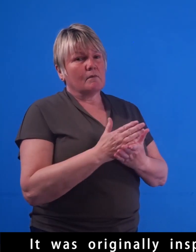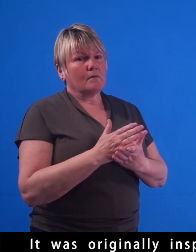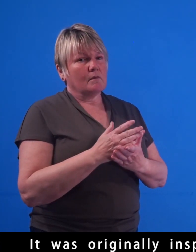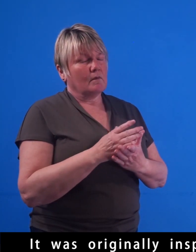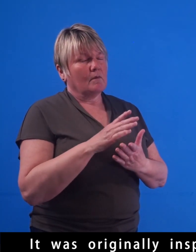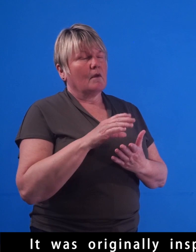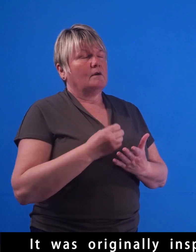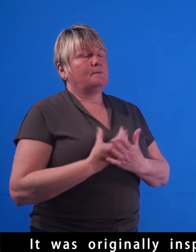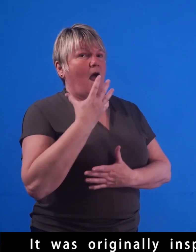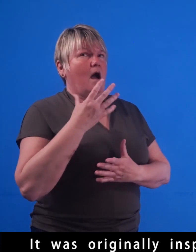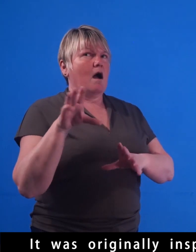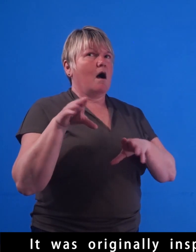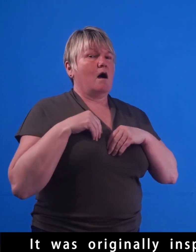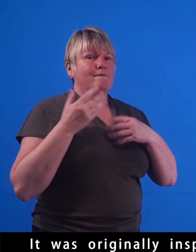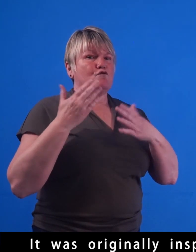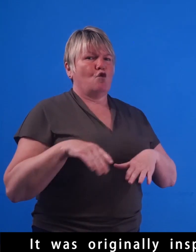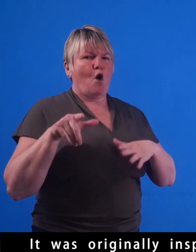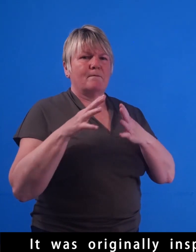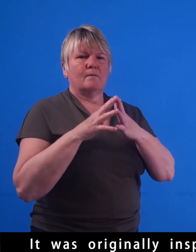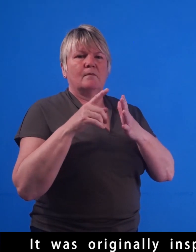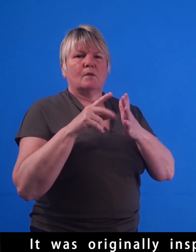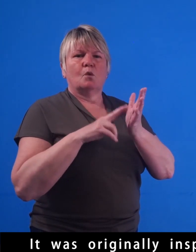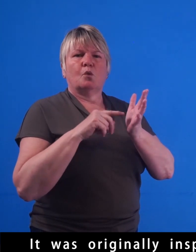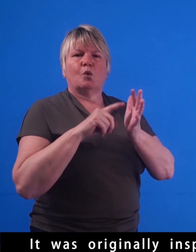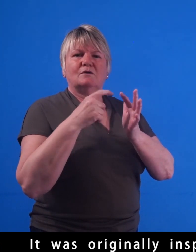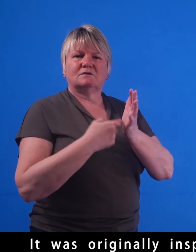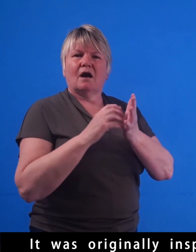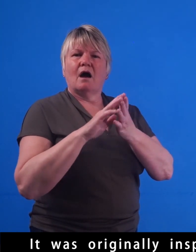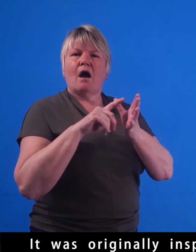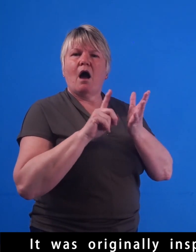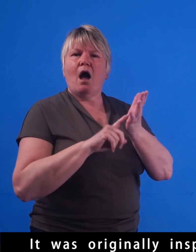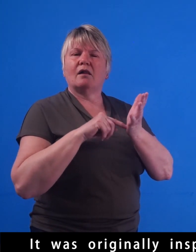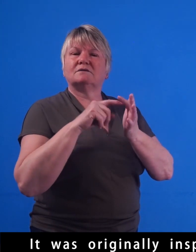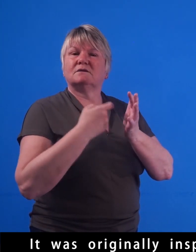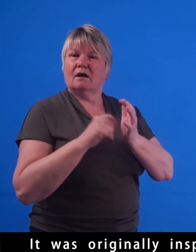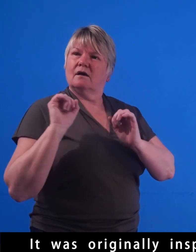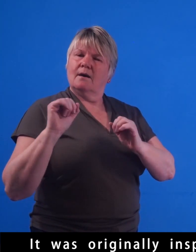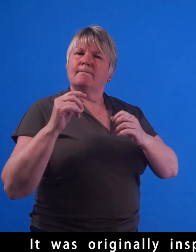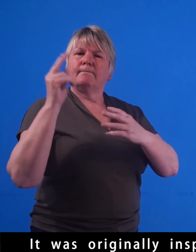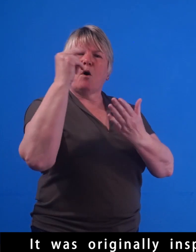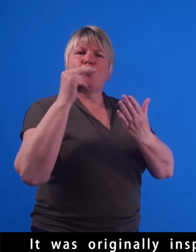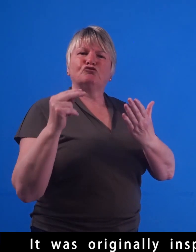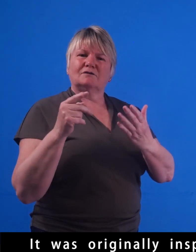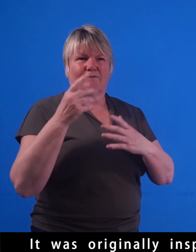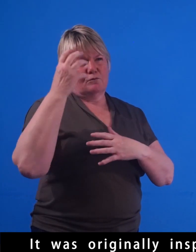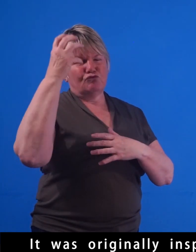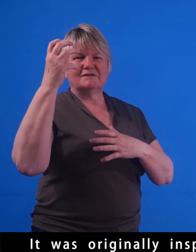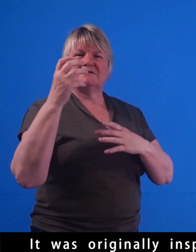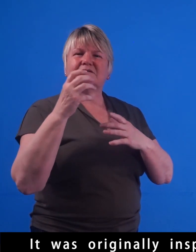It was originally inspired by Winterhalter's portrait of the Prince of Wales dressed in naval costume.